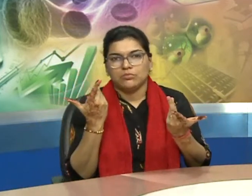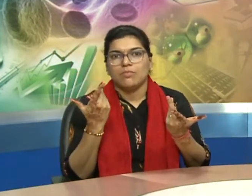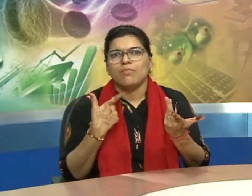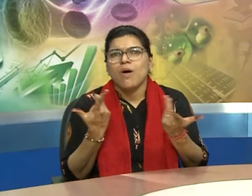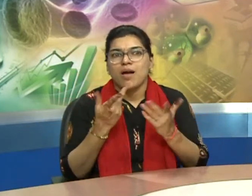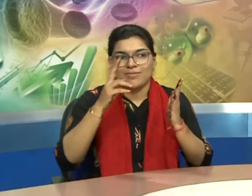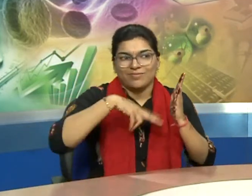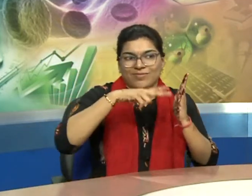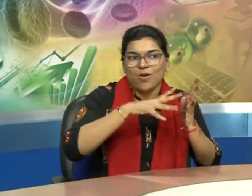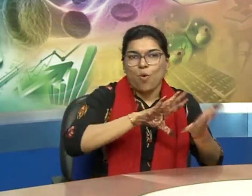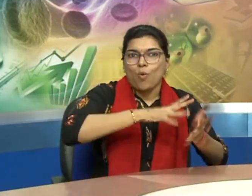posterity,